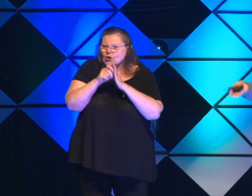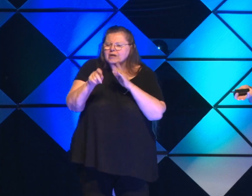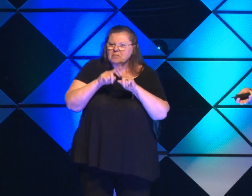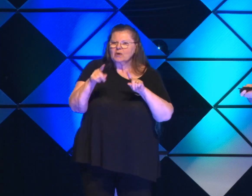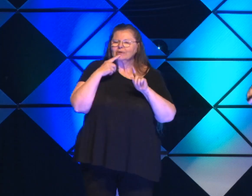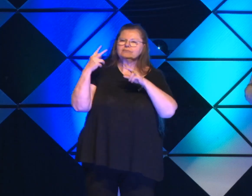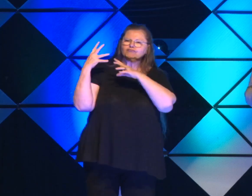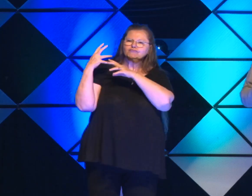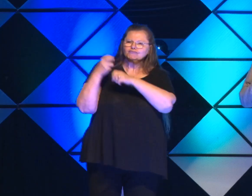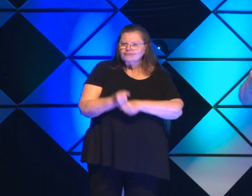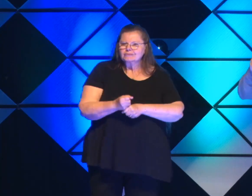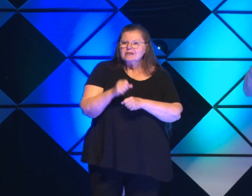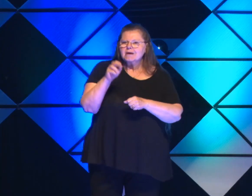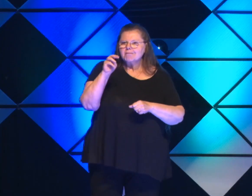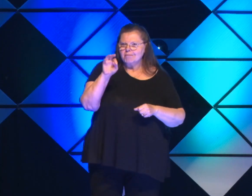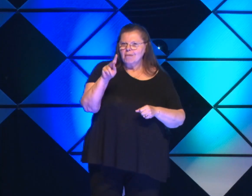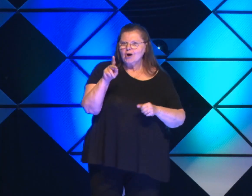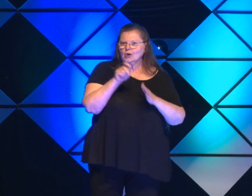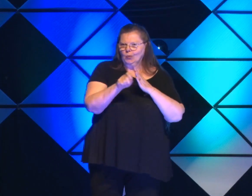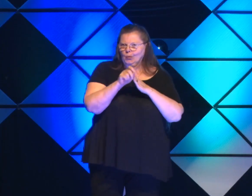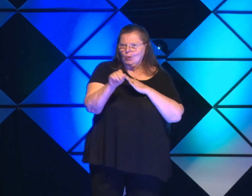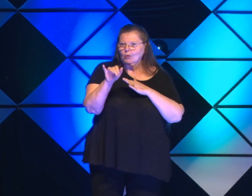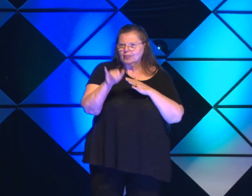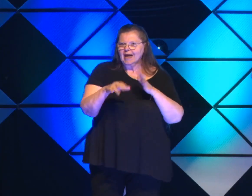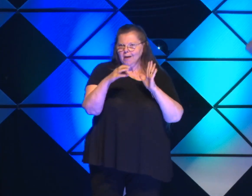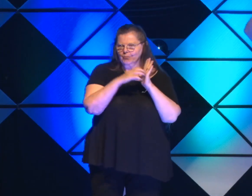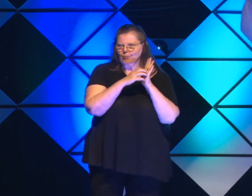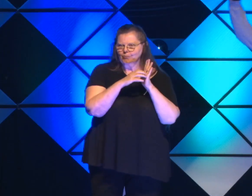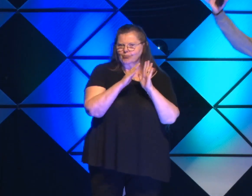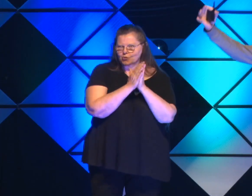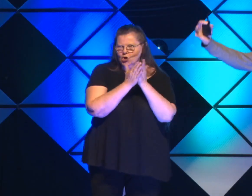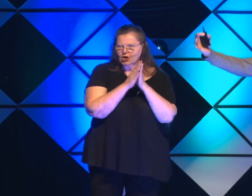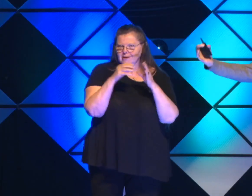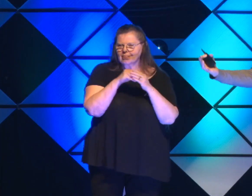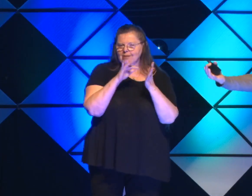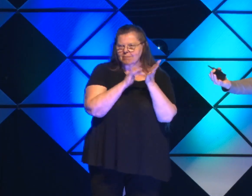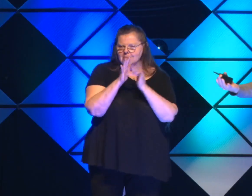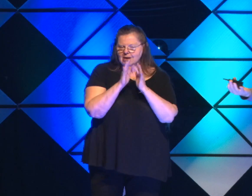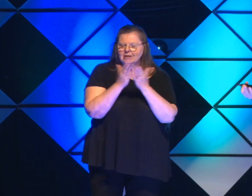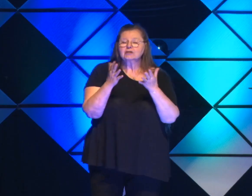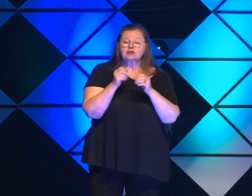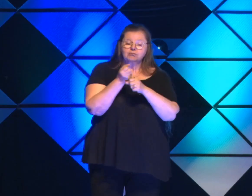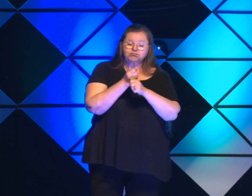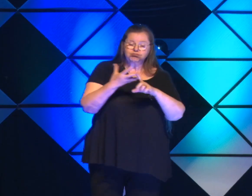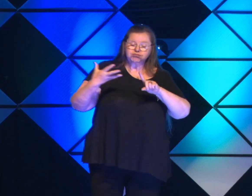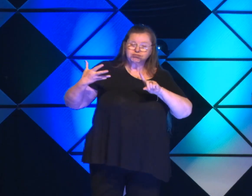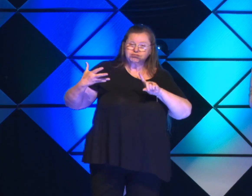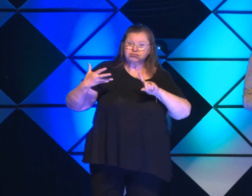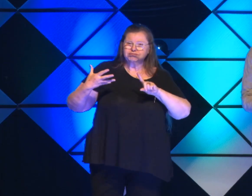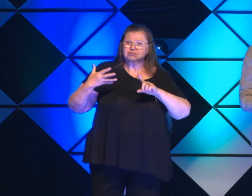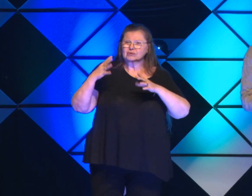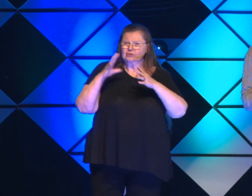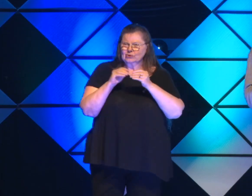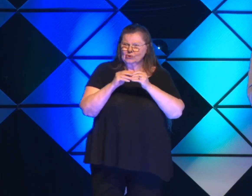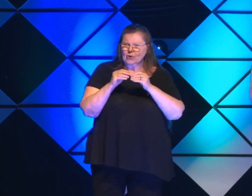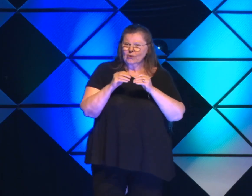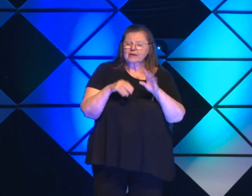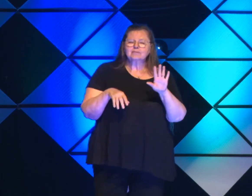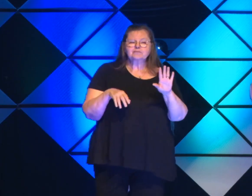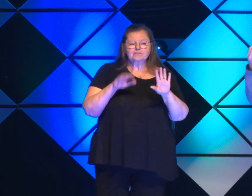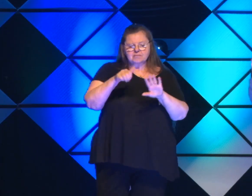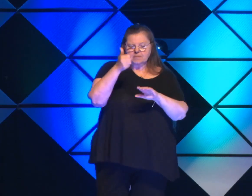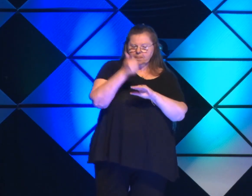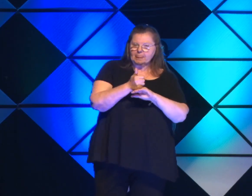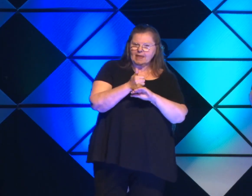Mark, the tradition does. And I want to talk about how this is a part of this big story that the writer is shaping for us and telling